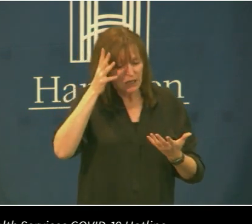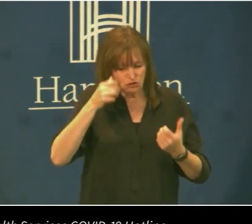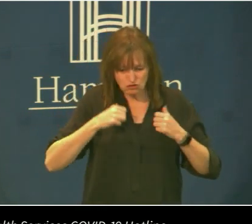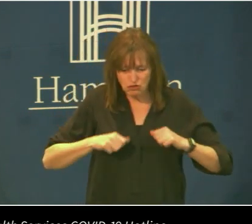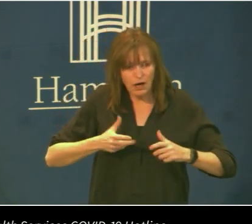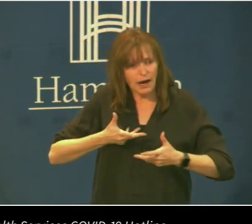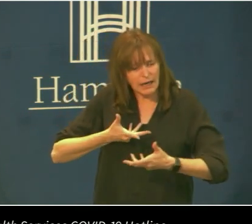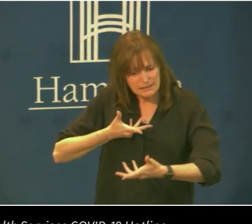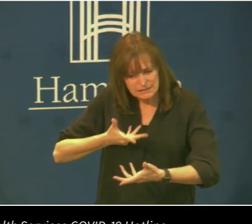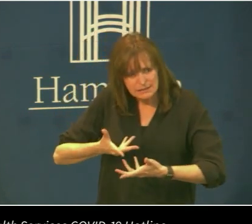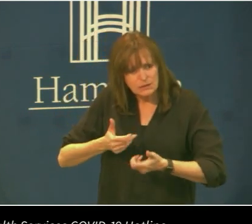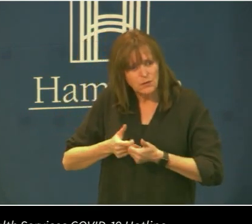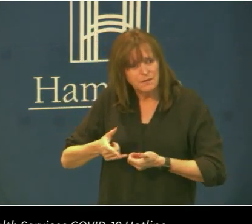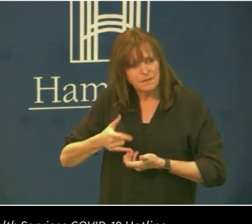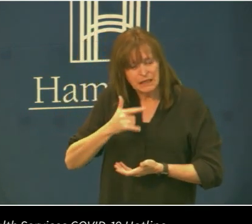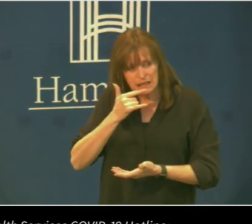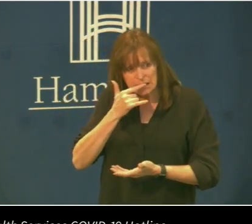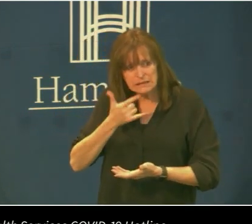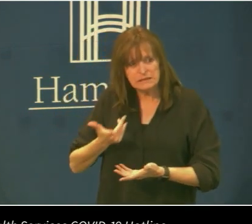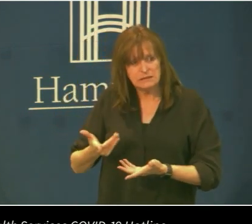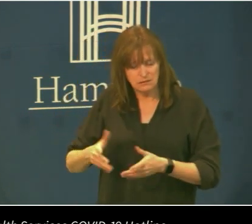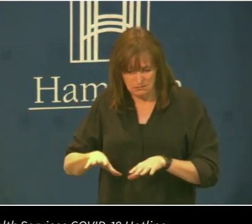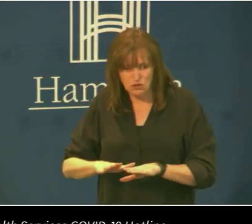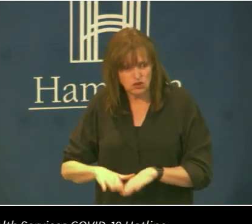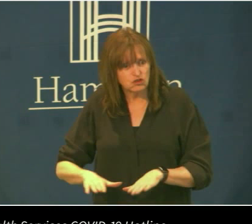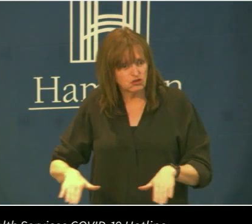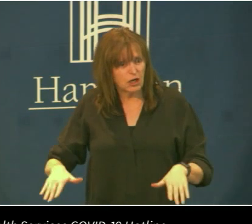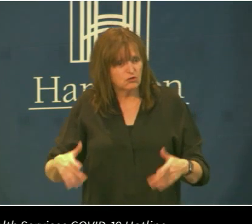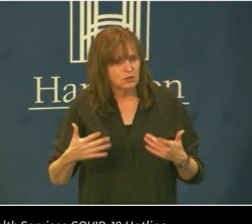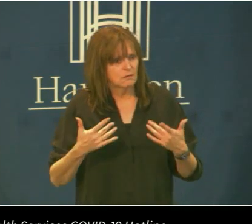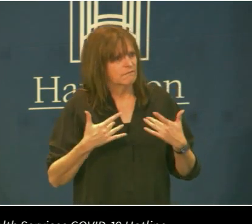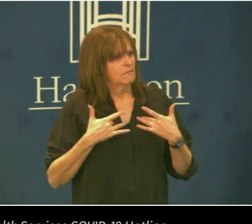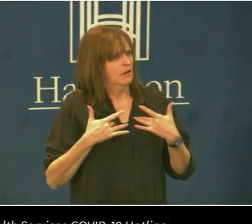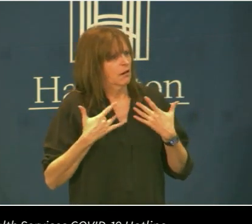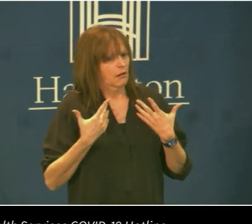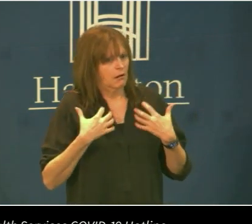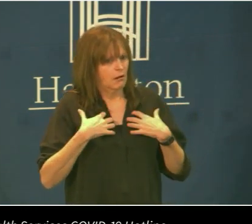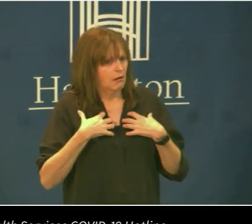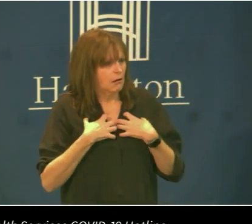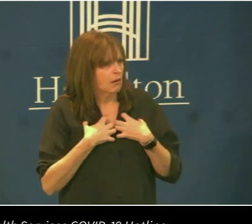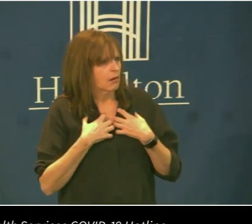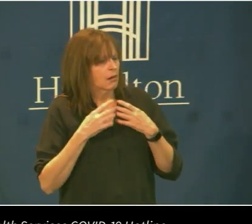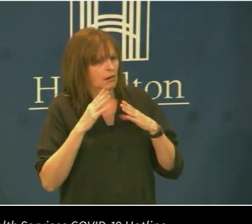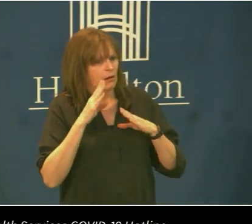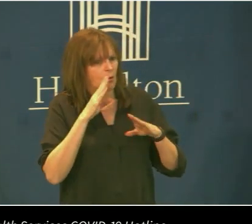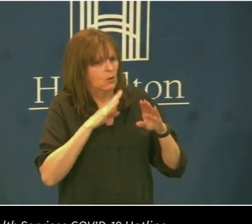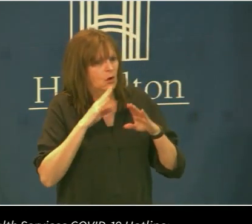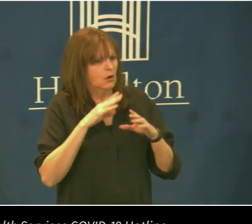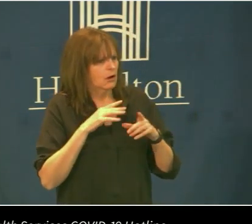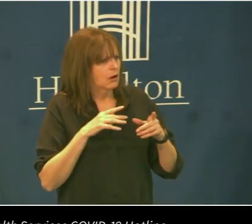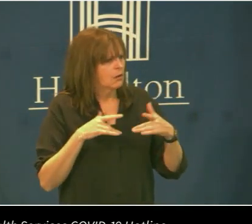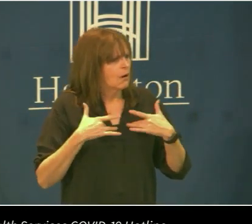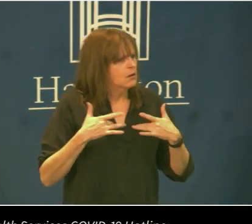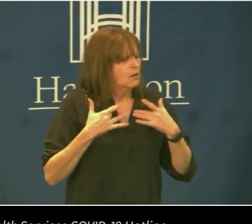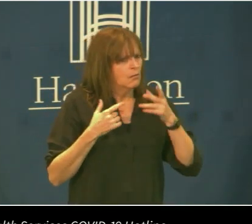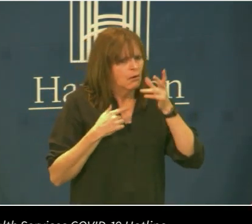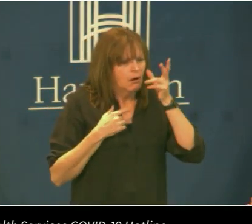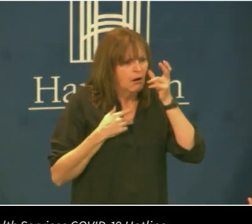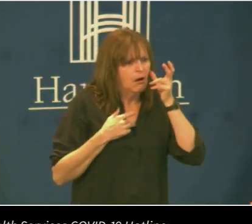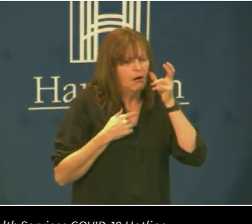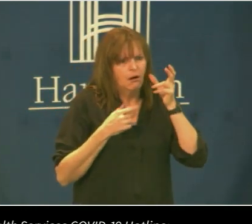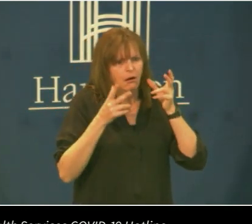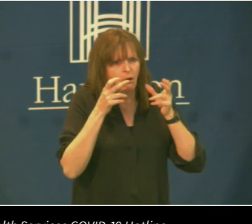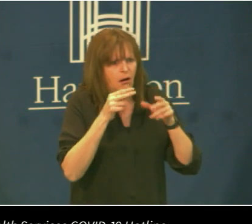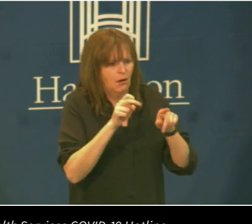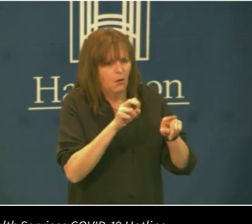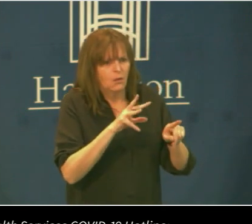They're equally worried. They hear things in the news and may not be as focused on it as we all are, but it's certainly wise